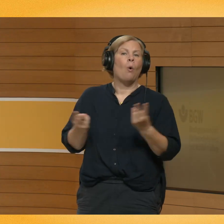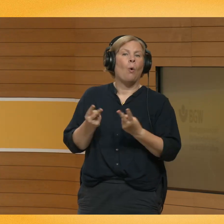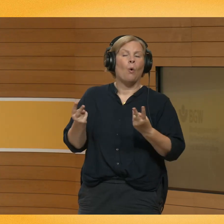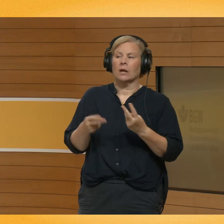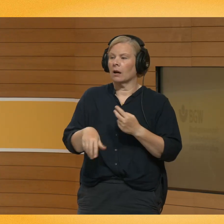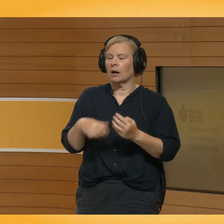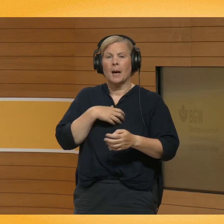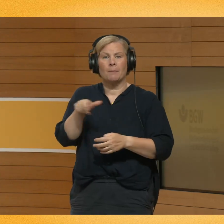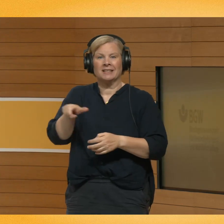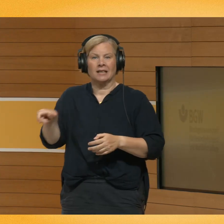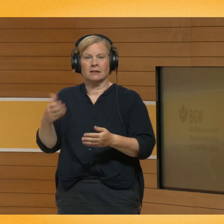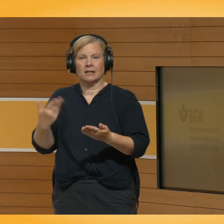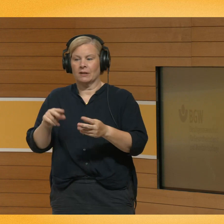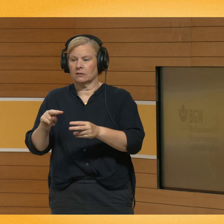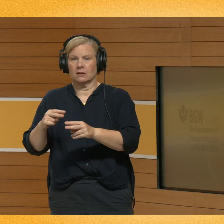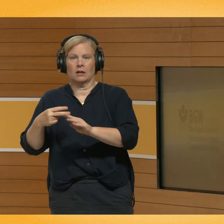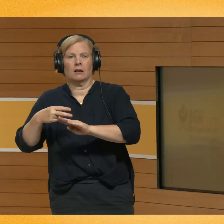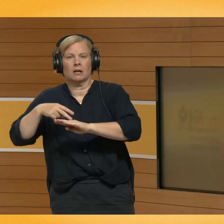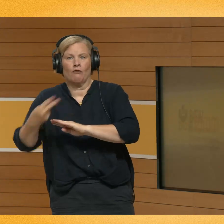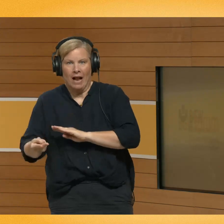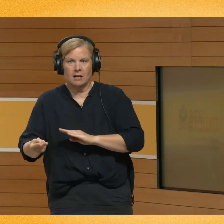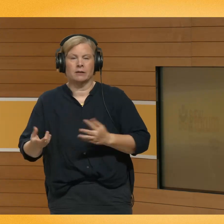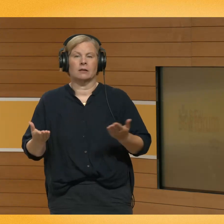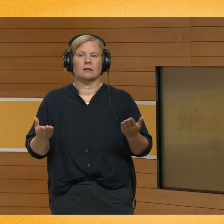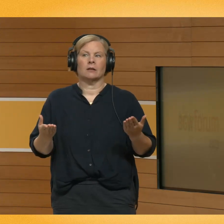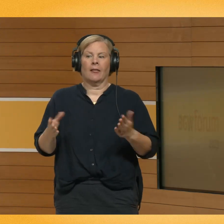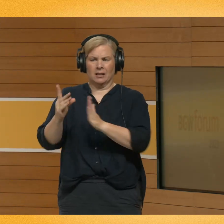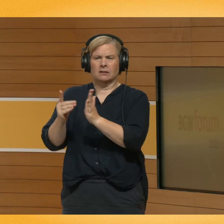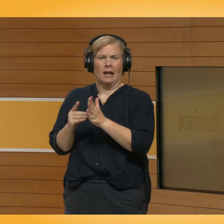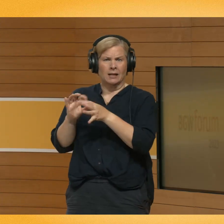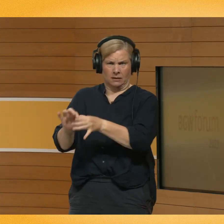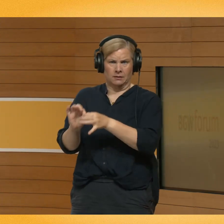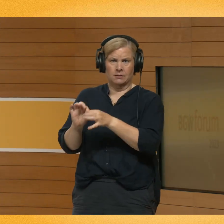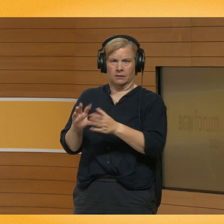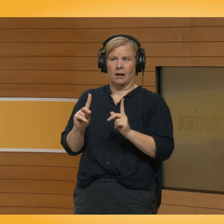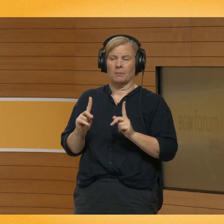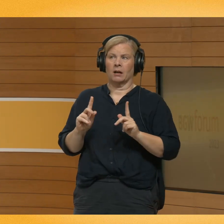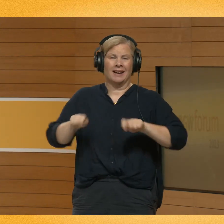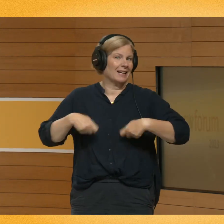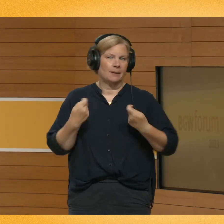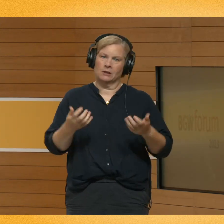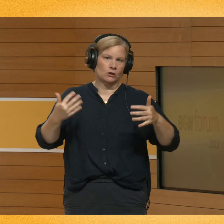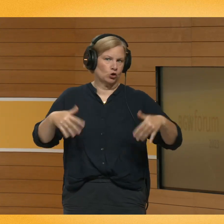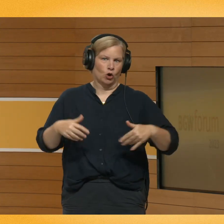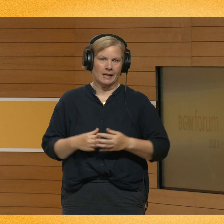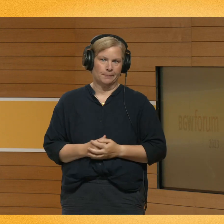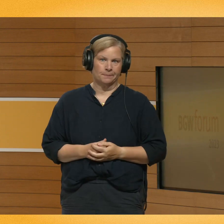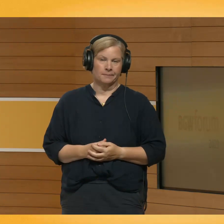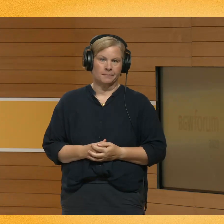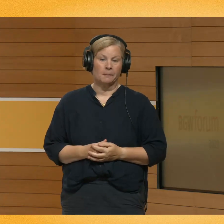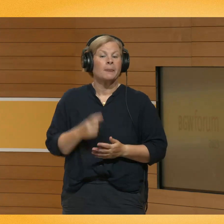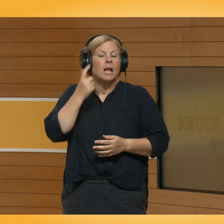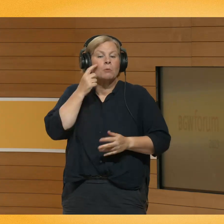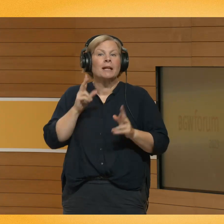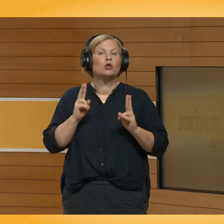no, we don't have outcome data as such yet. We're just still doing the interventions in relation, but